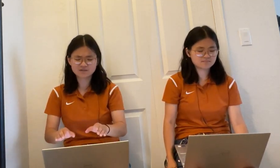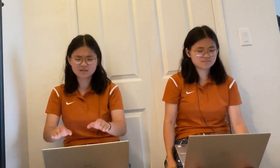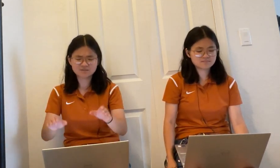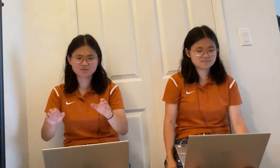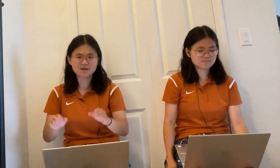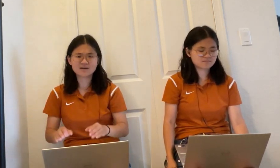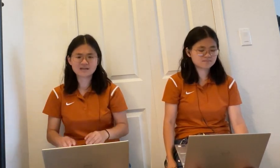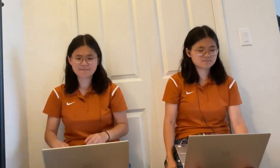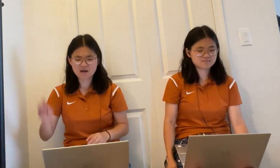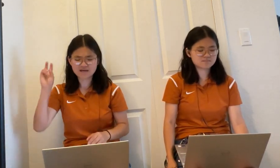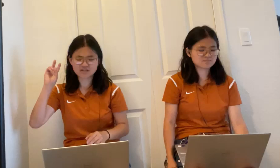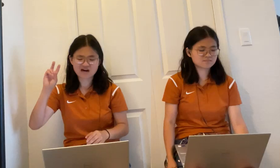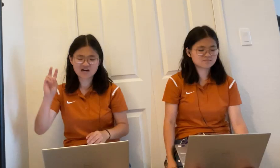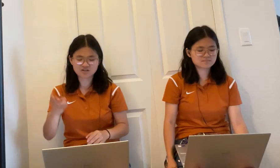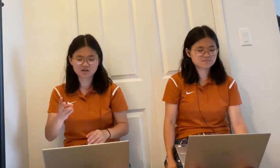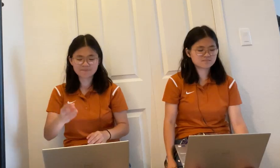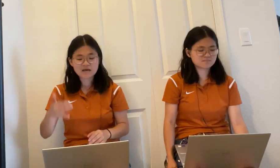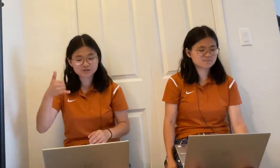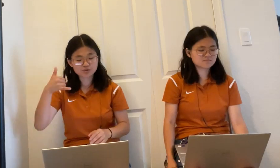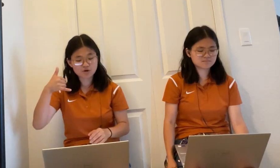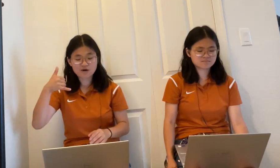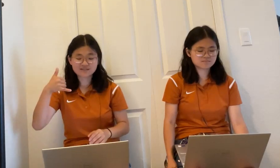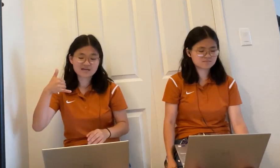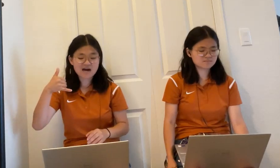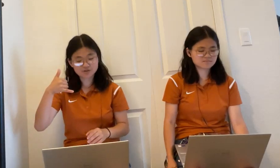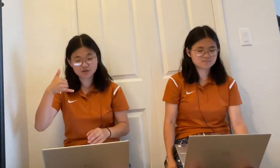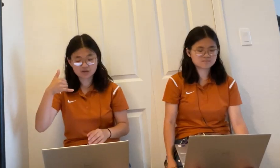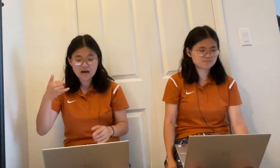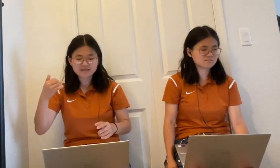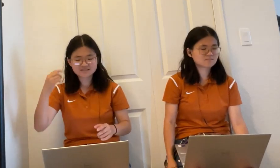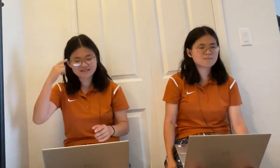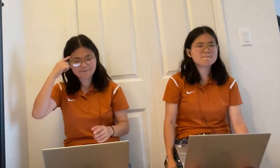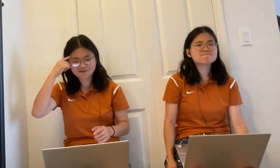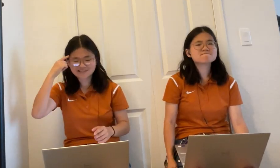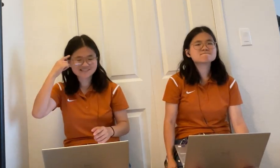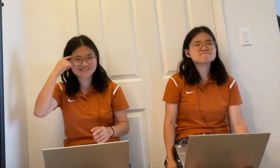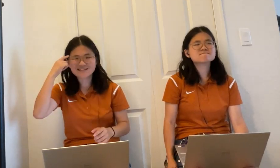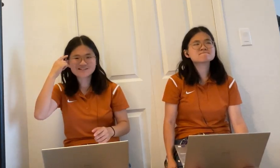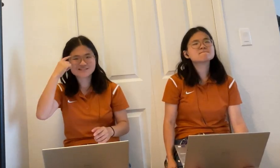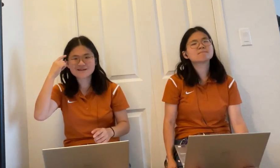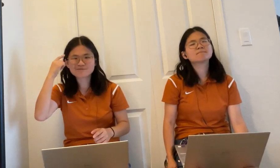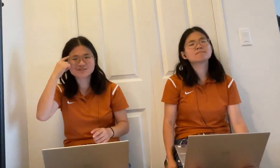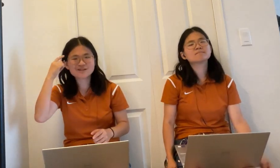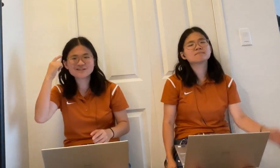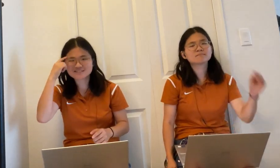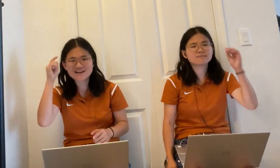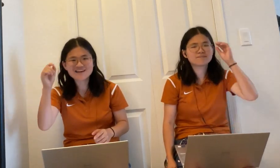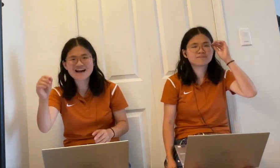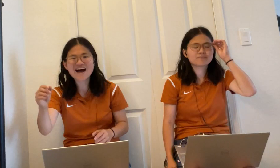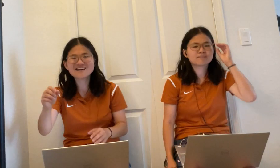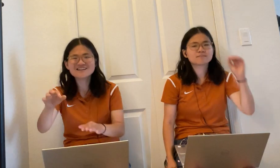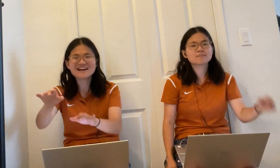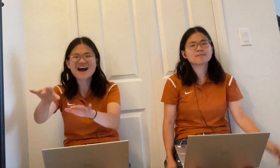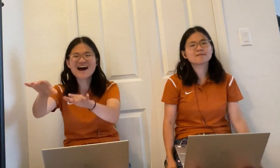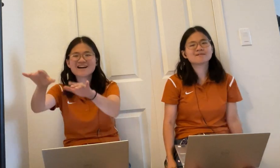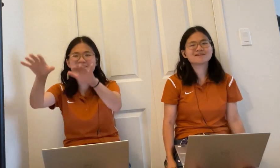lips, sweet like Betty Crocker. So call a doctor, cause someone needs to take your temperature. You're getting hotter and